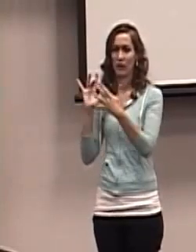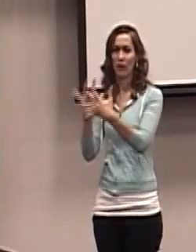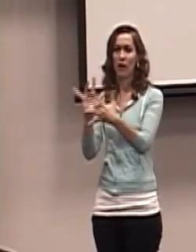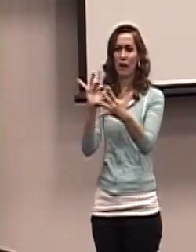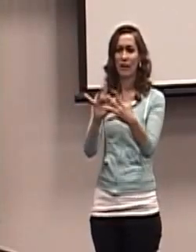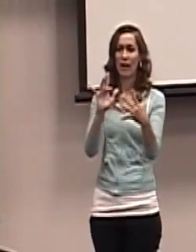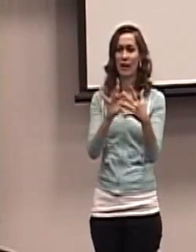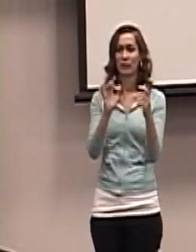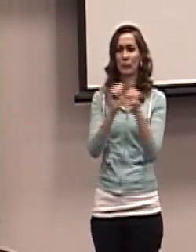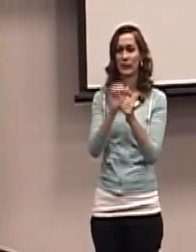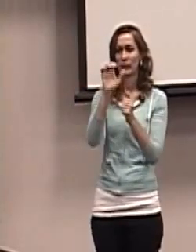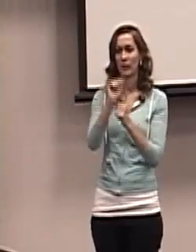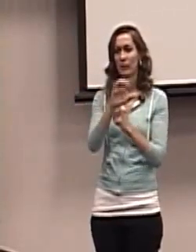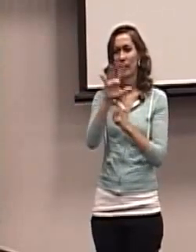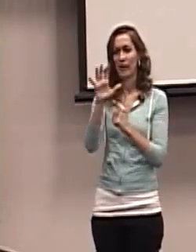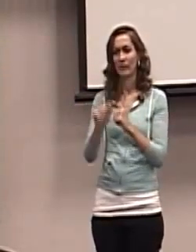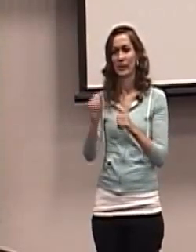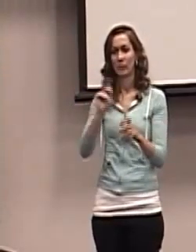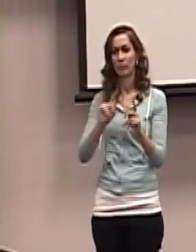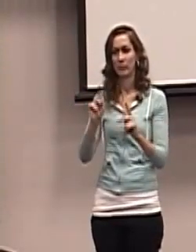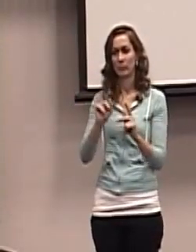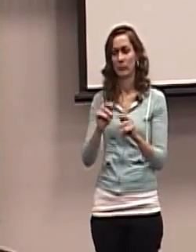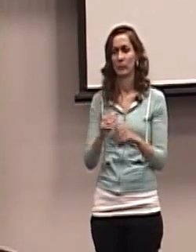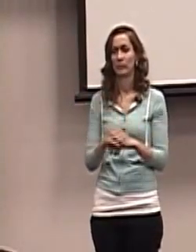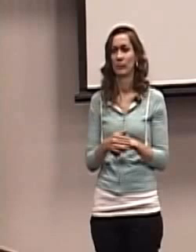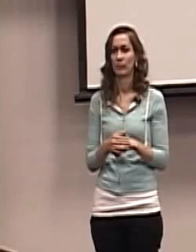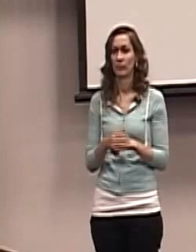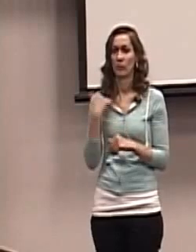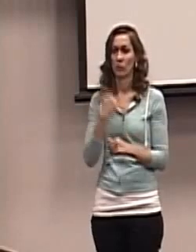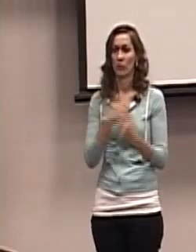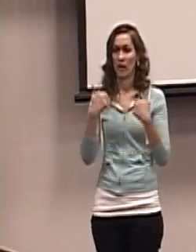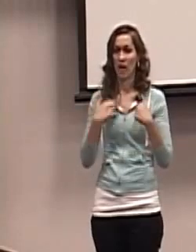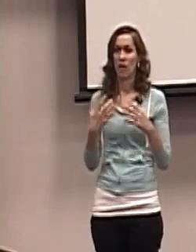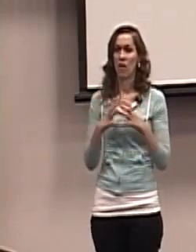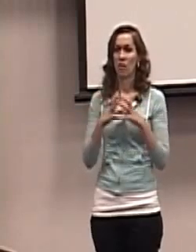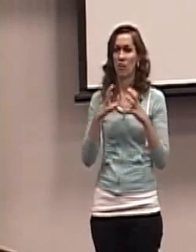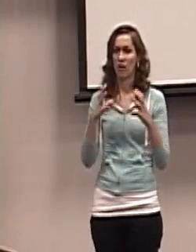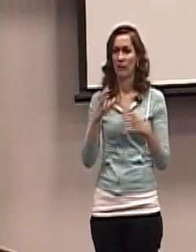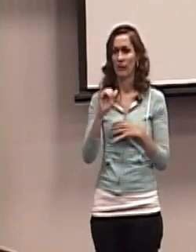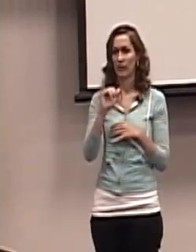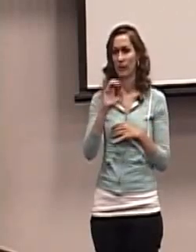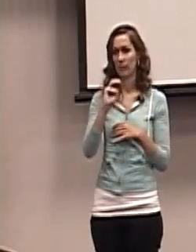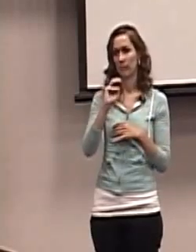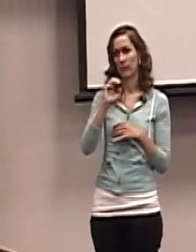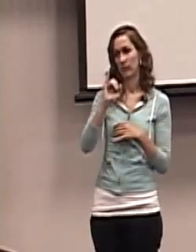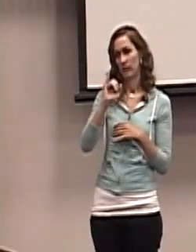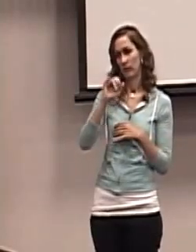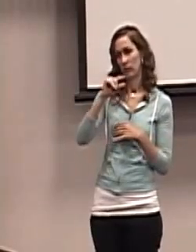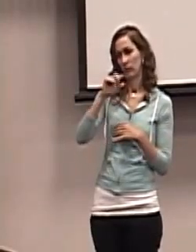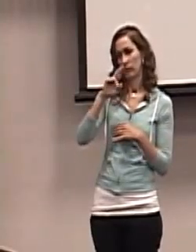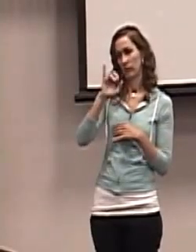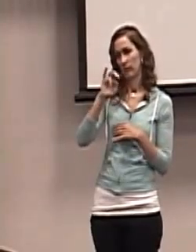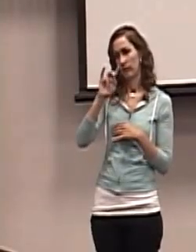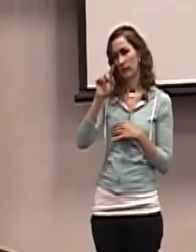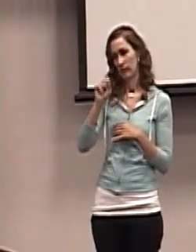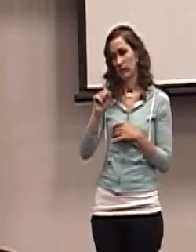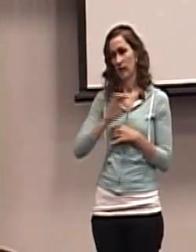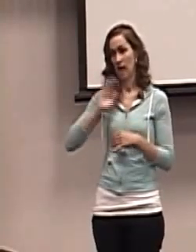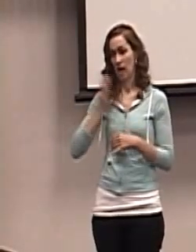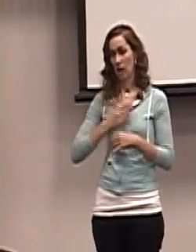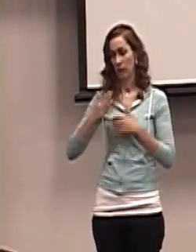with South Africans. And we, by the way, had a lot of immigrants there. Our neighbors next door to us are actually from